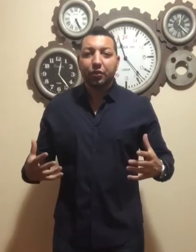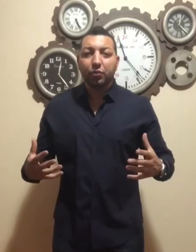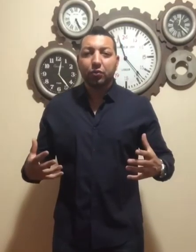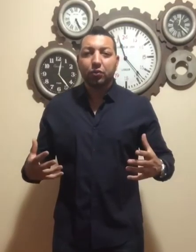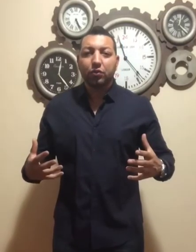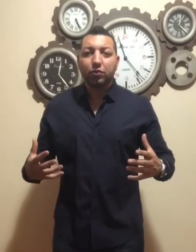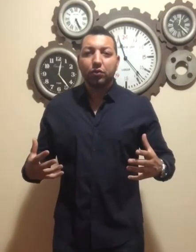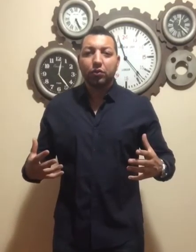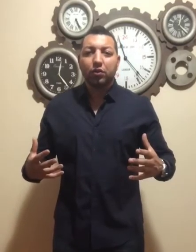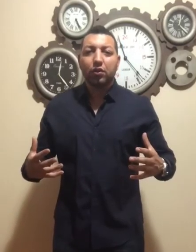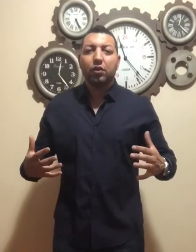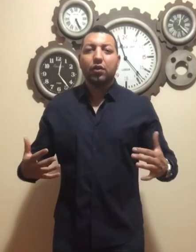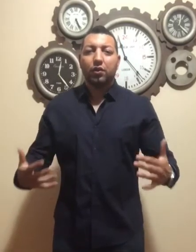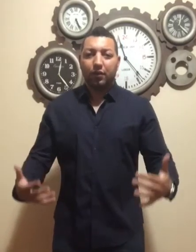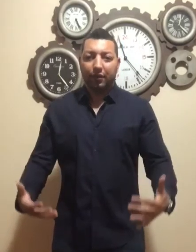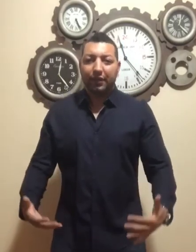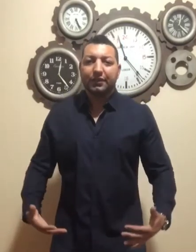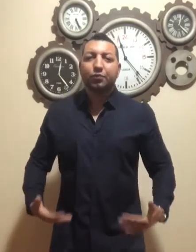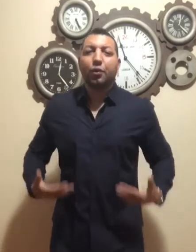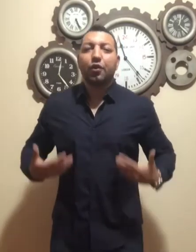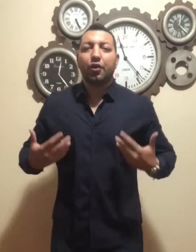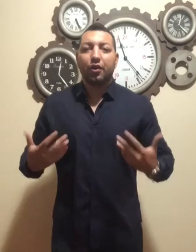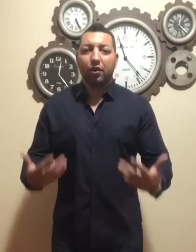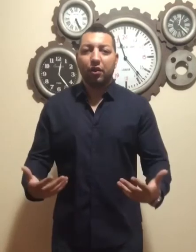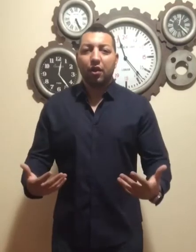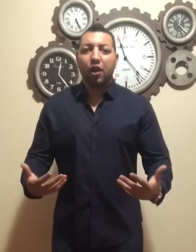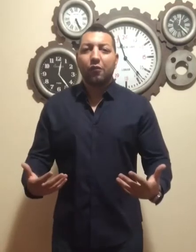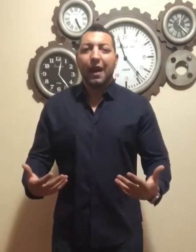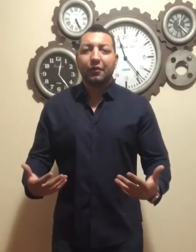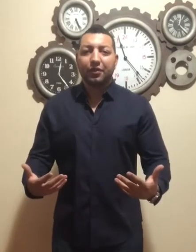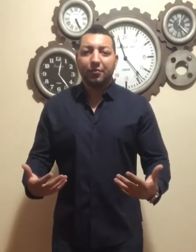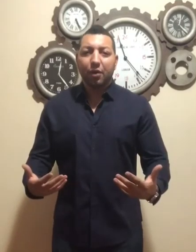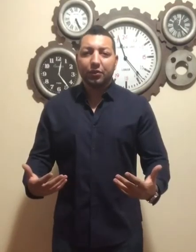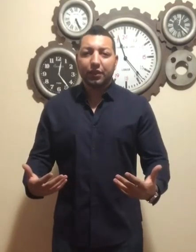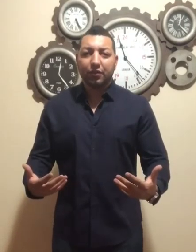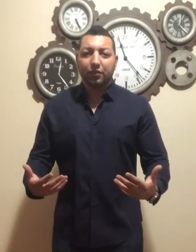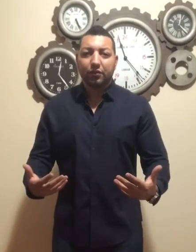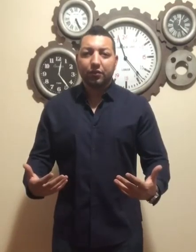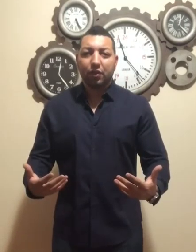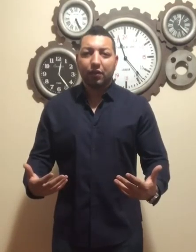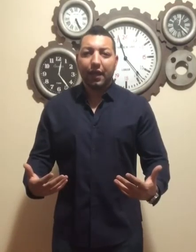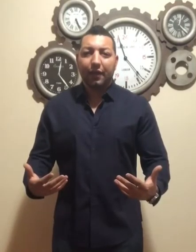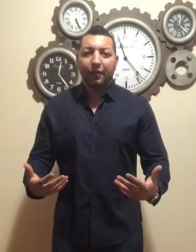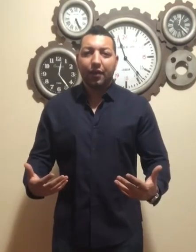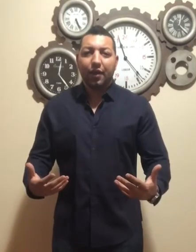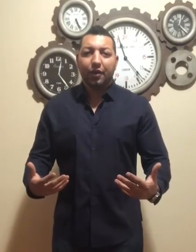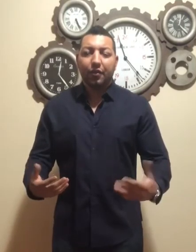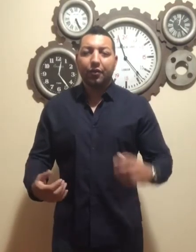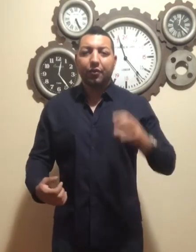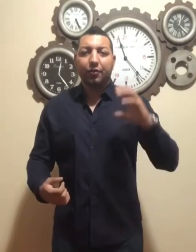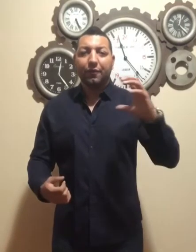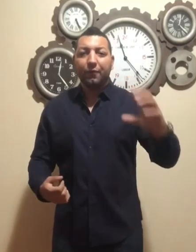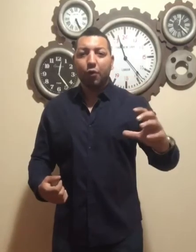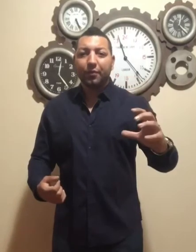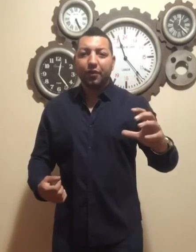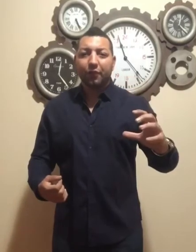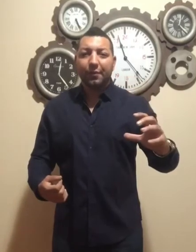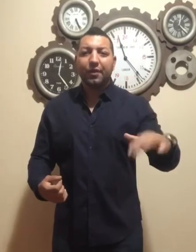to, this is where you're going to arouse an emotion, okay? You formed an agreement,